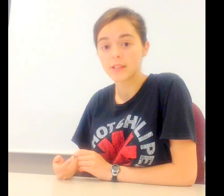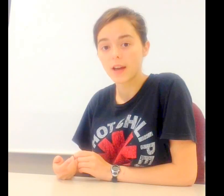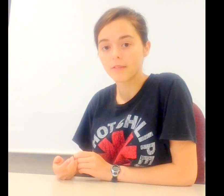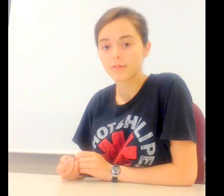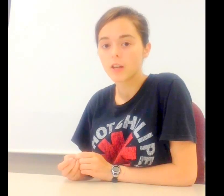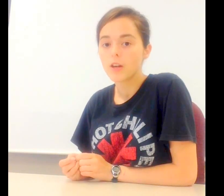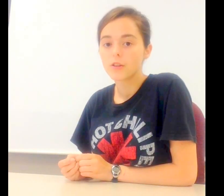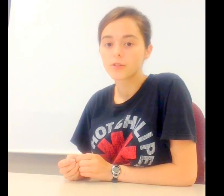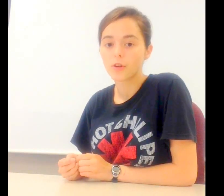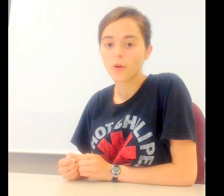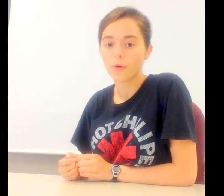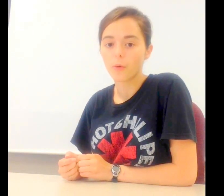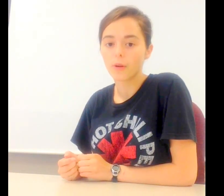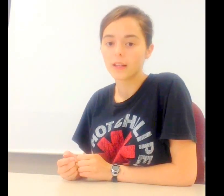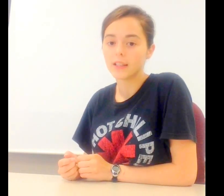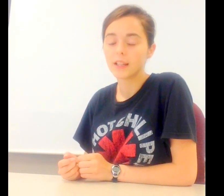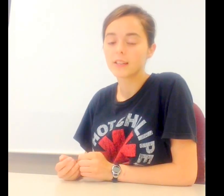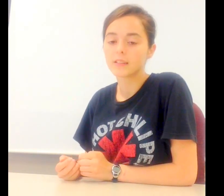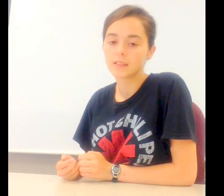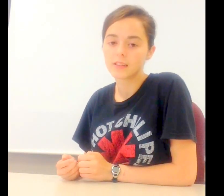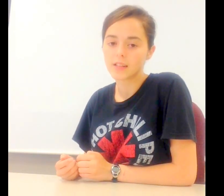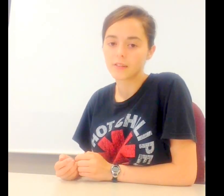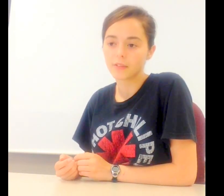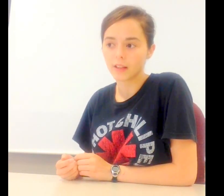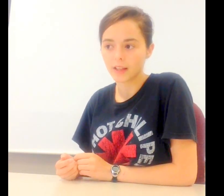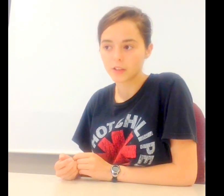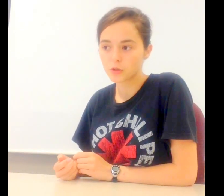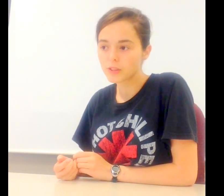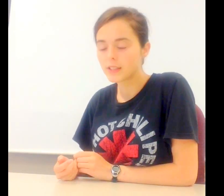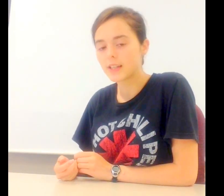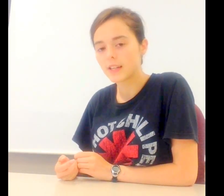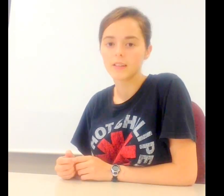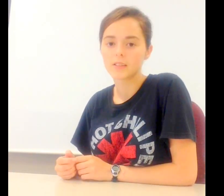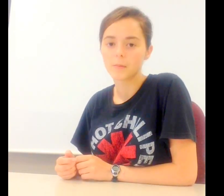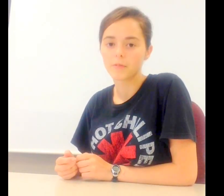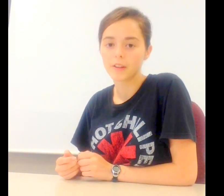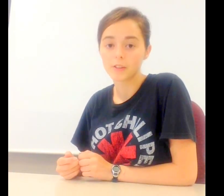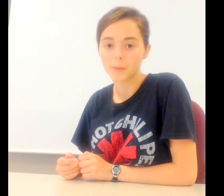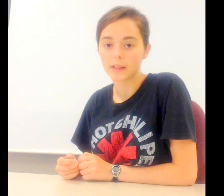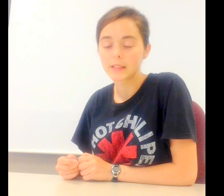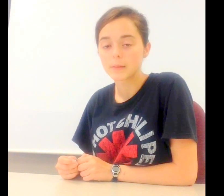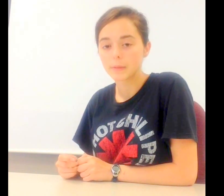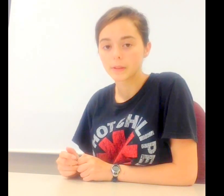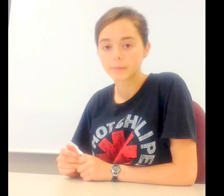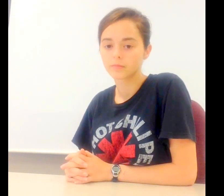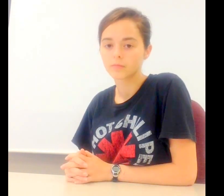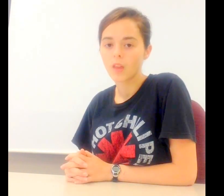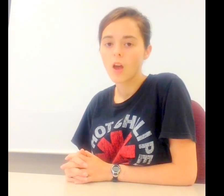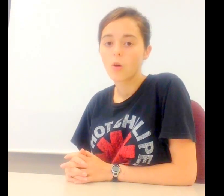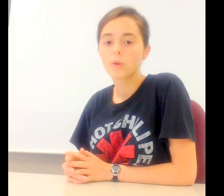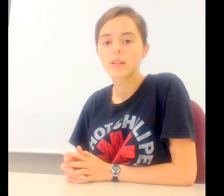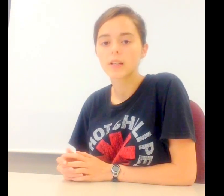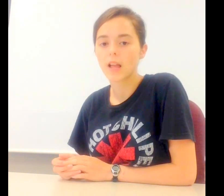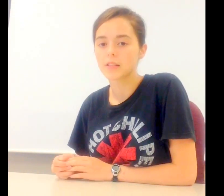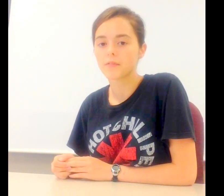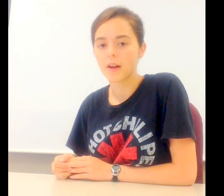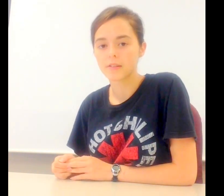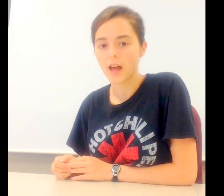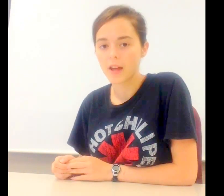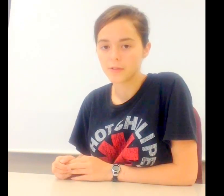deaf. So, in the end, instead of yelling at the tree, he ends up fingerspelling timber. One of the classifiers that I use